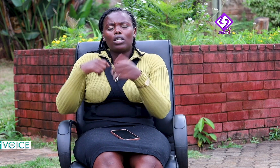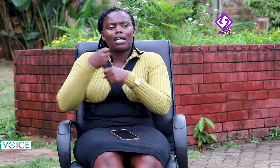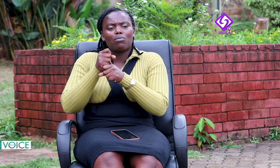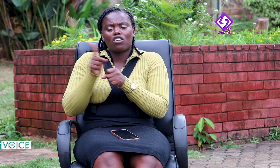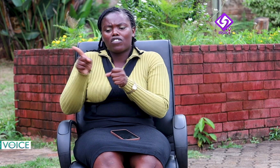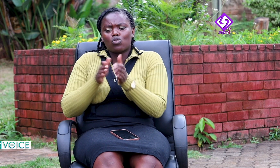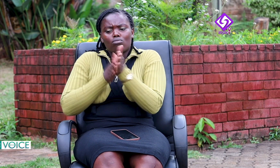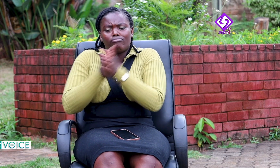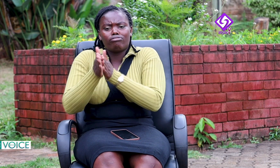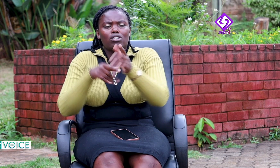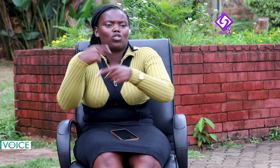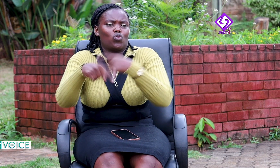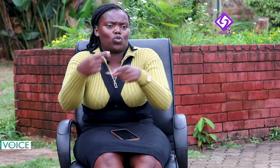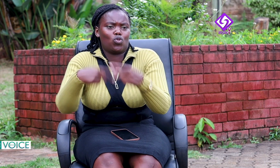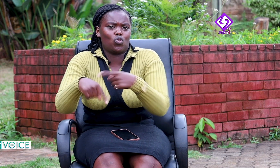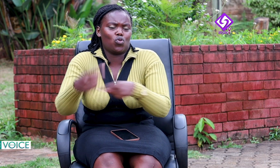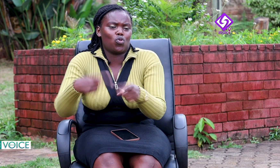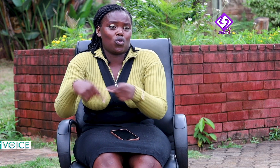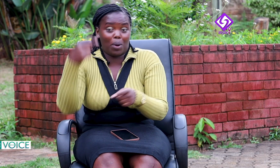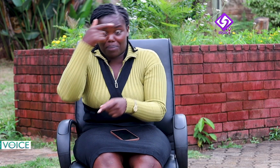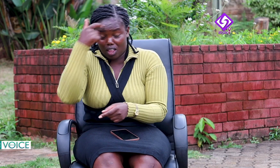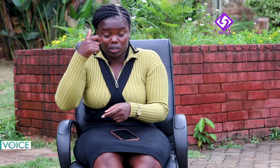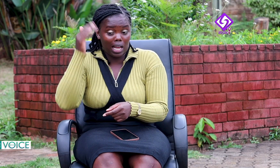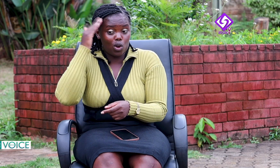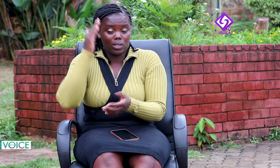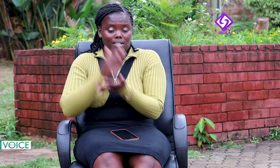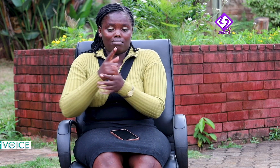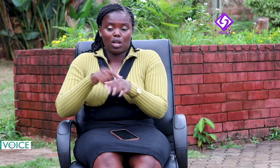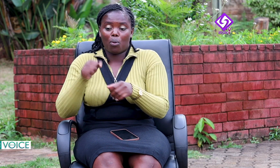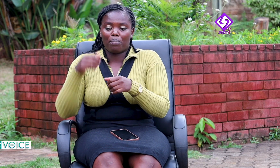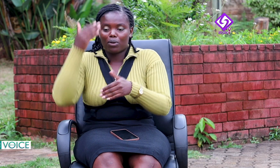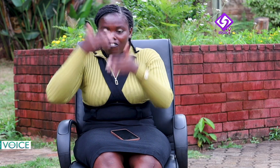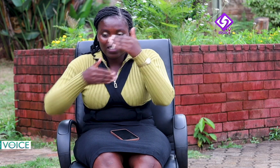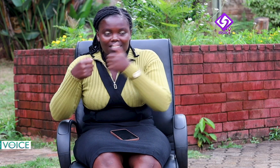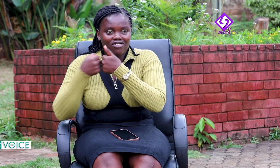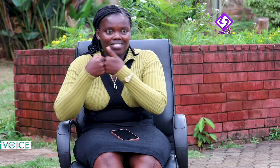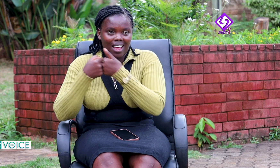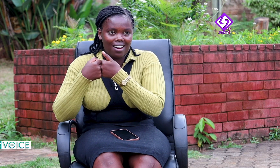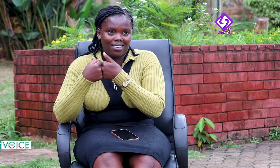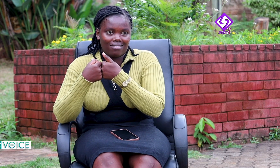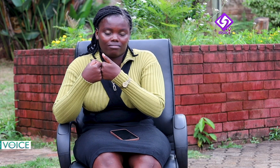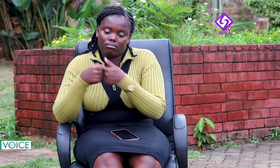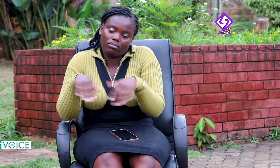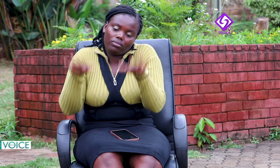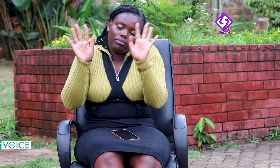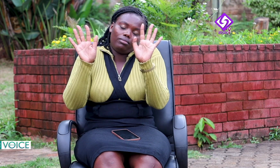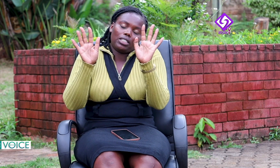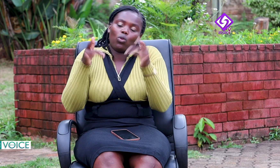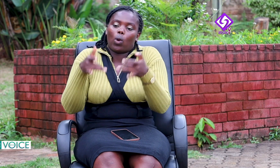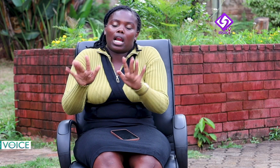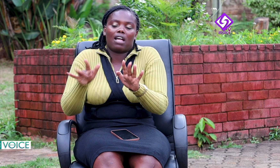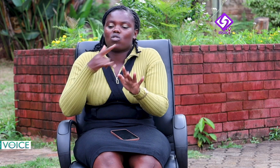this program of the Young Health Program, what has really inspired you to continue? Because I believe you face